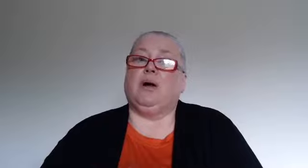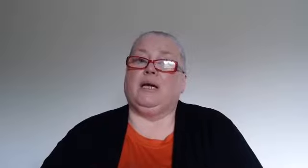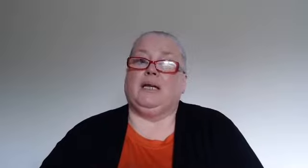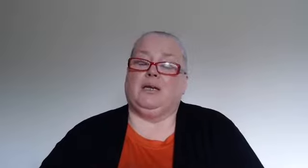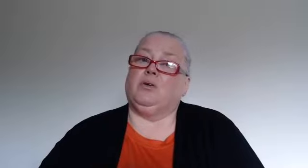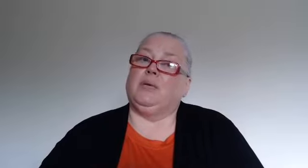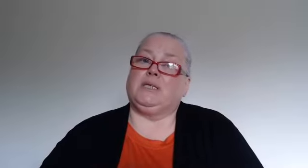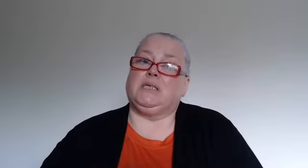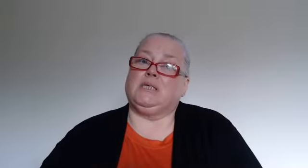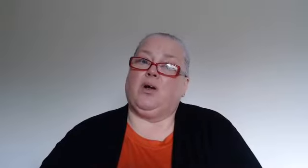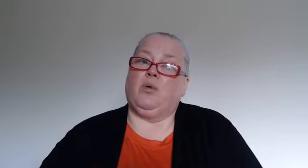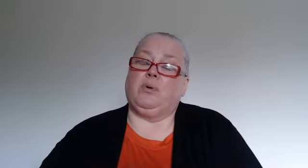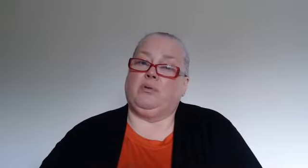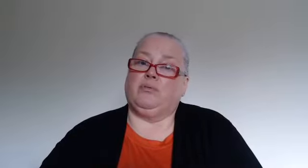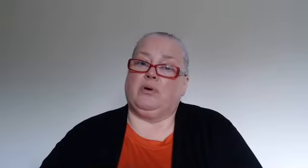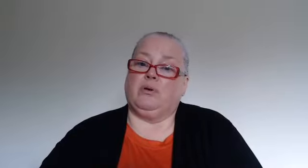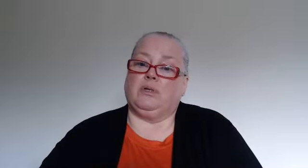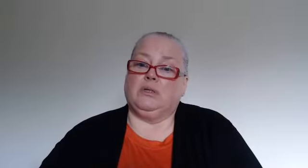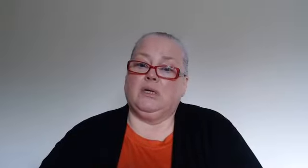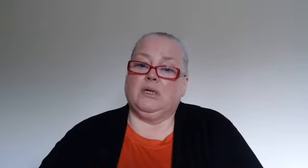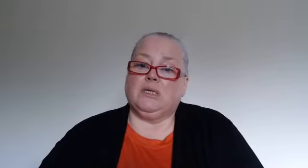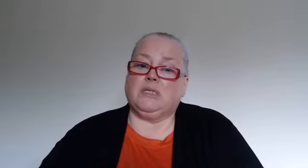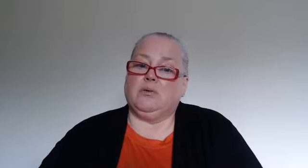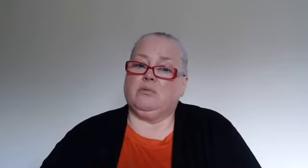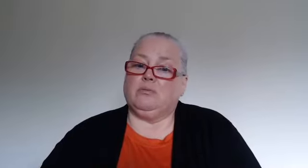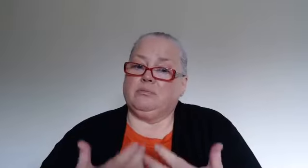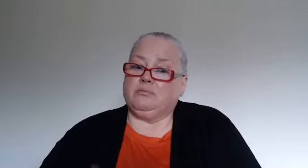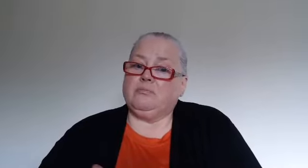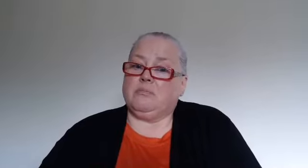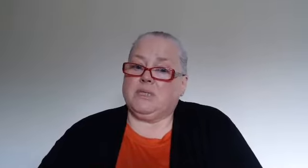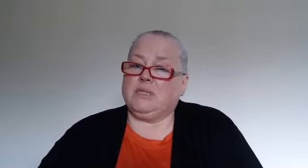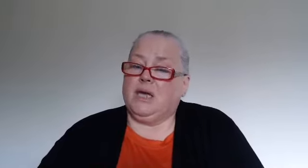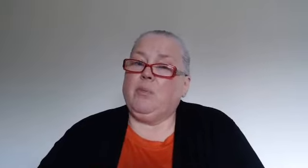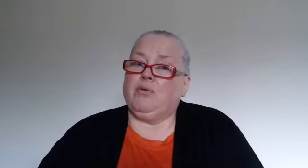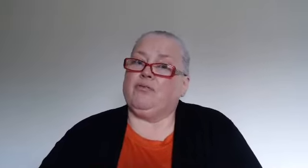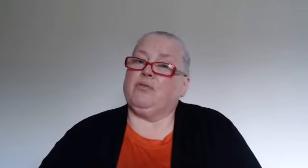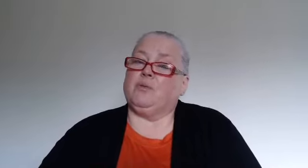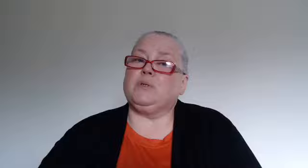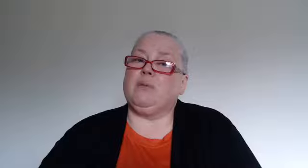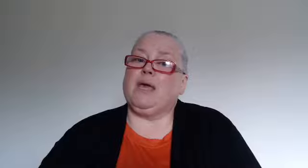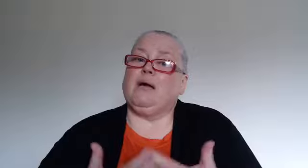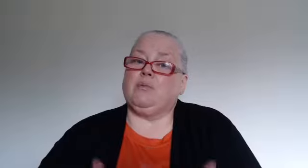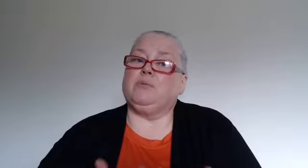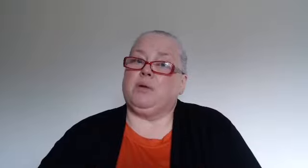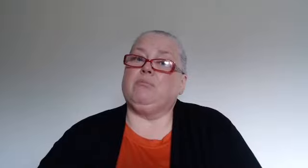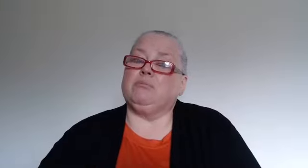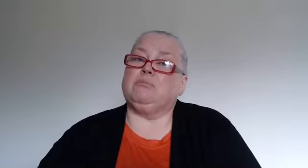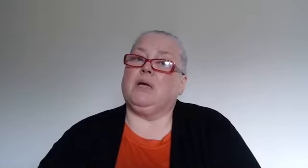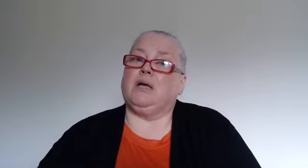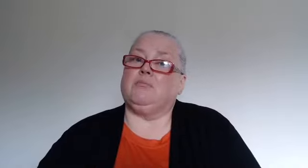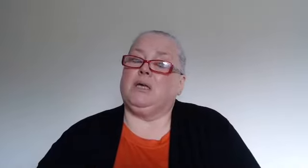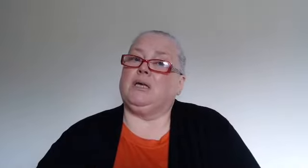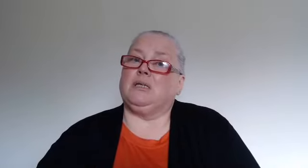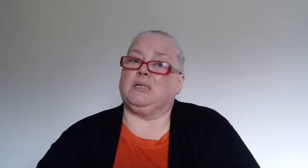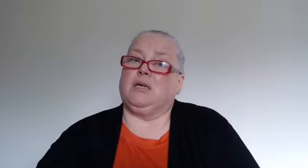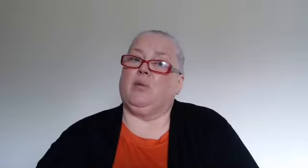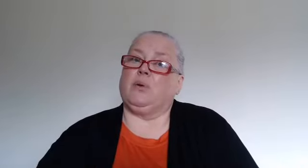undermining your ability to cope overall. So sleep, if it was me, I would be making sleep a